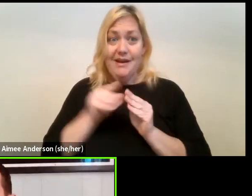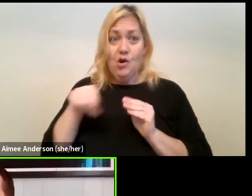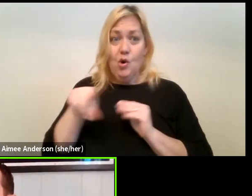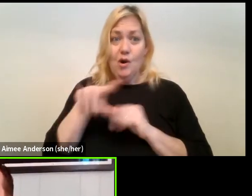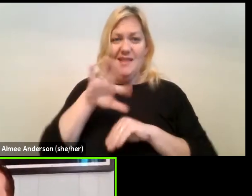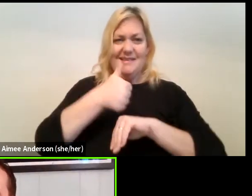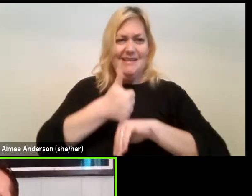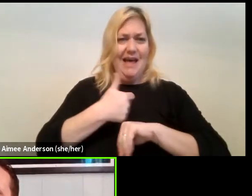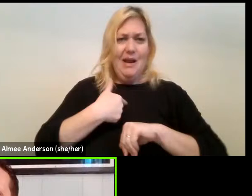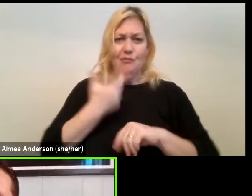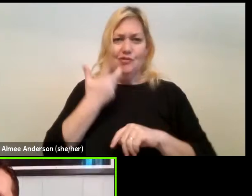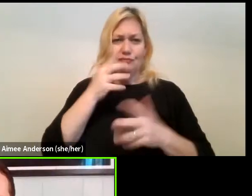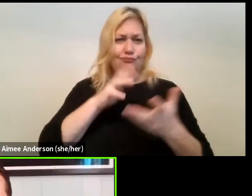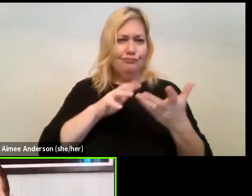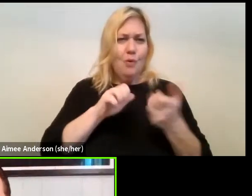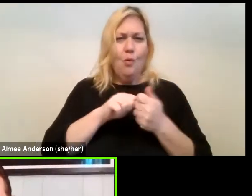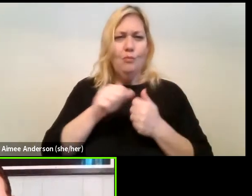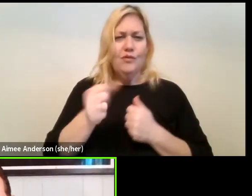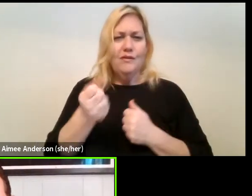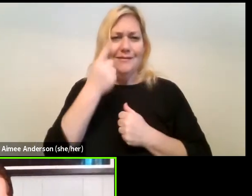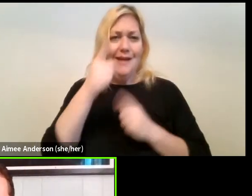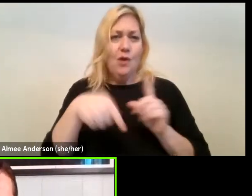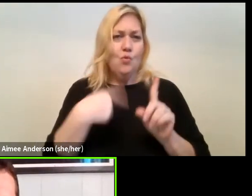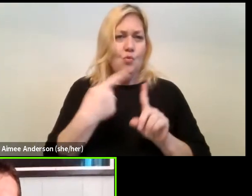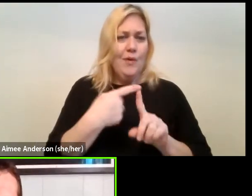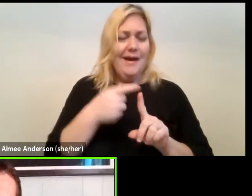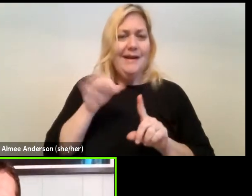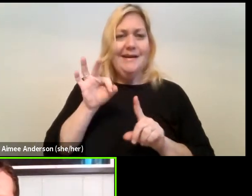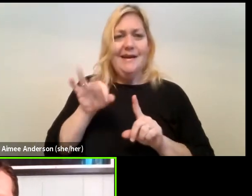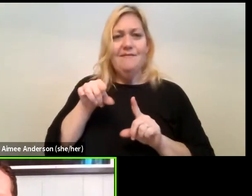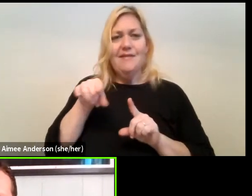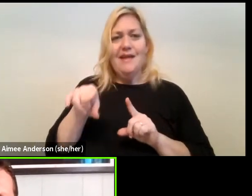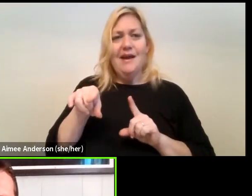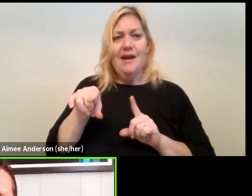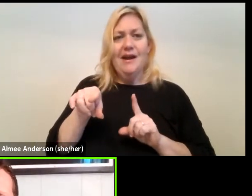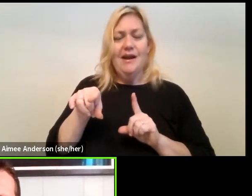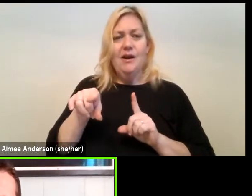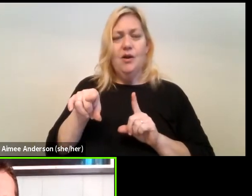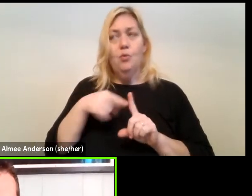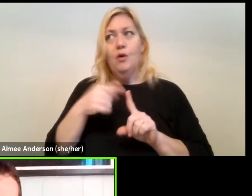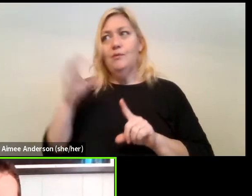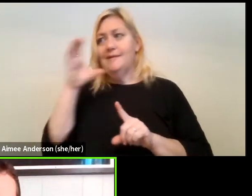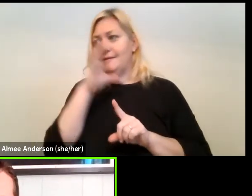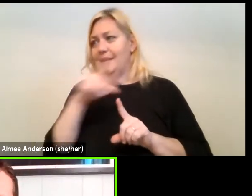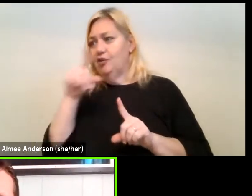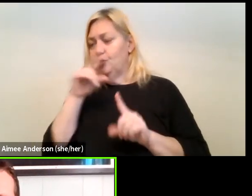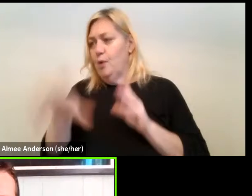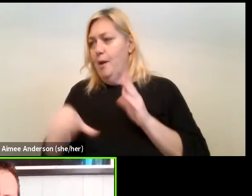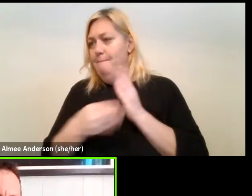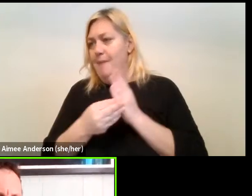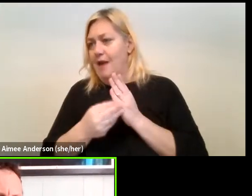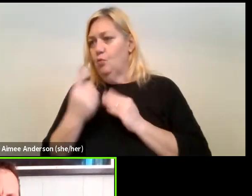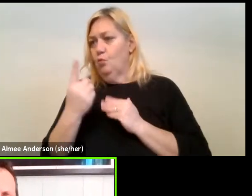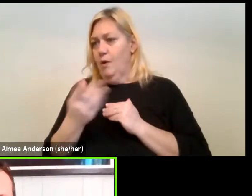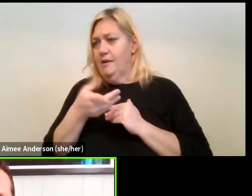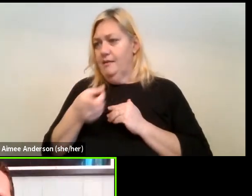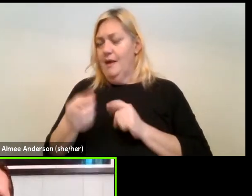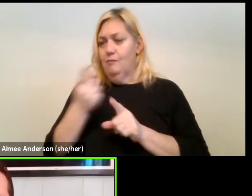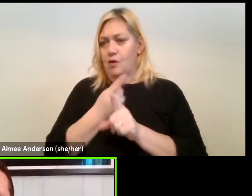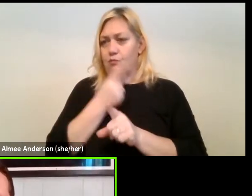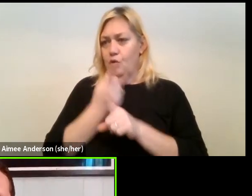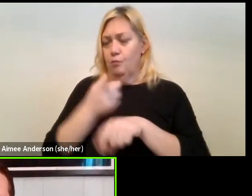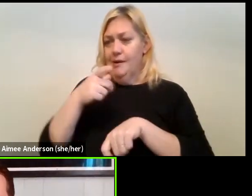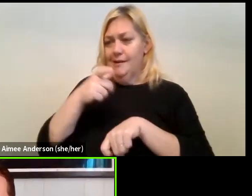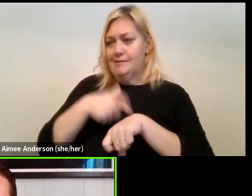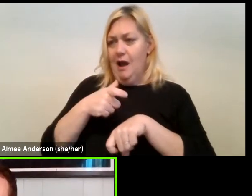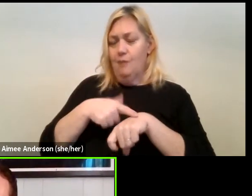set? I'm just looking to understand when, if there were, if one was to seek to amend one of them, the appropriate time would come up for